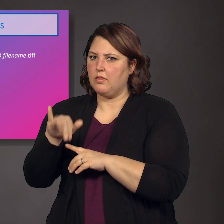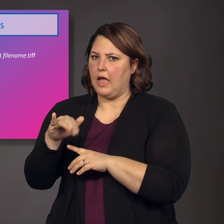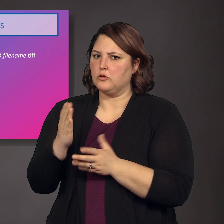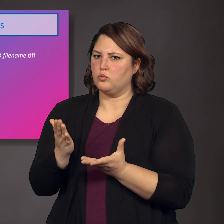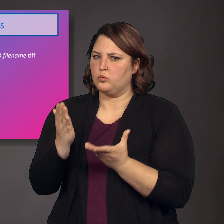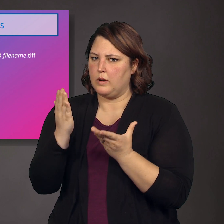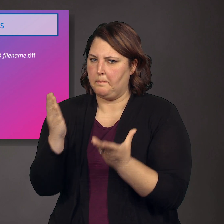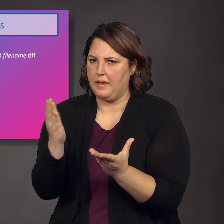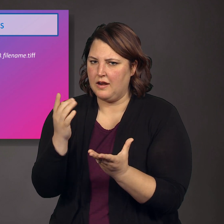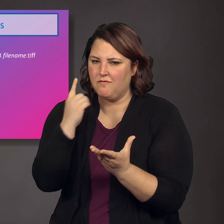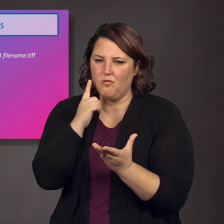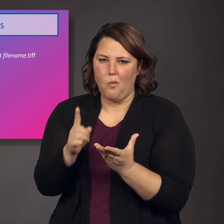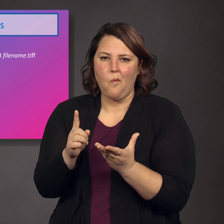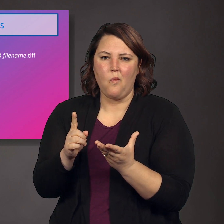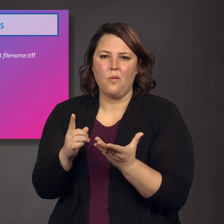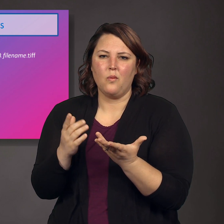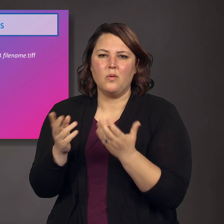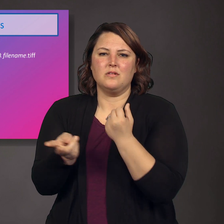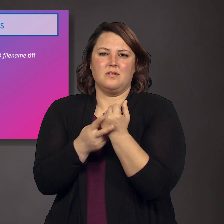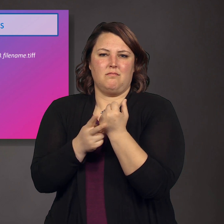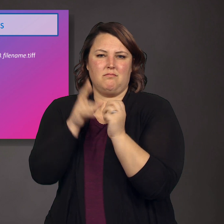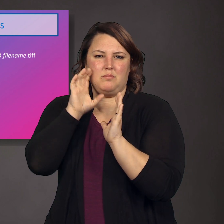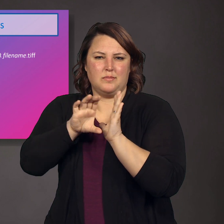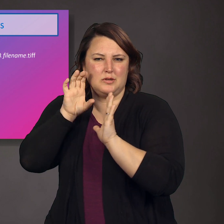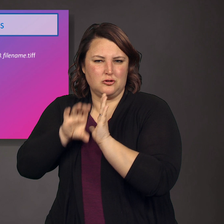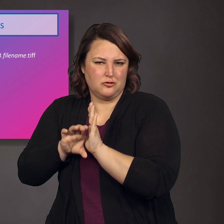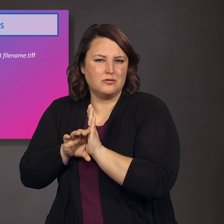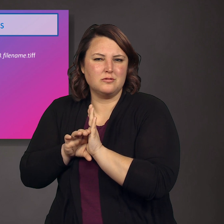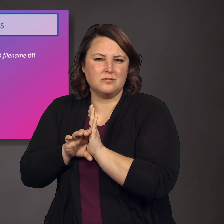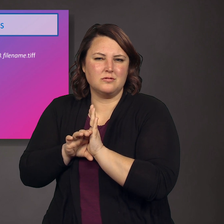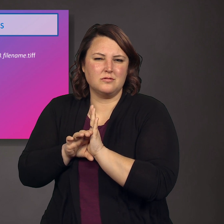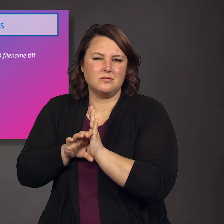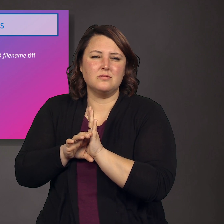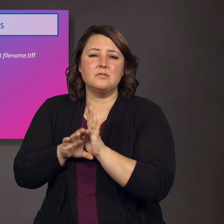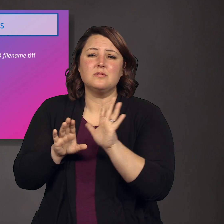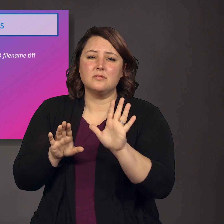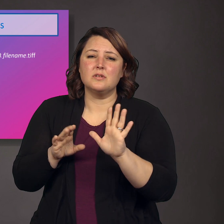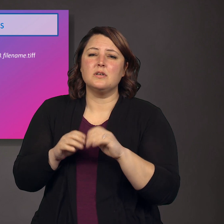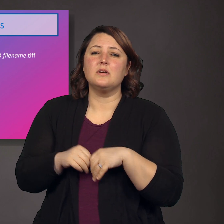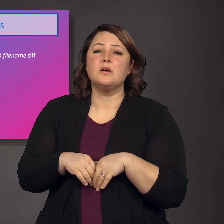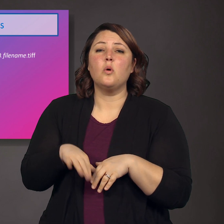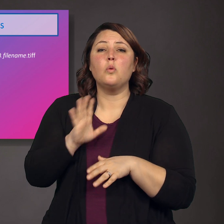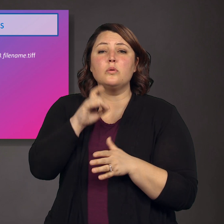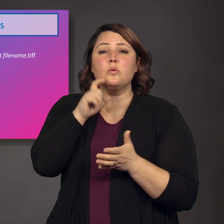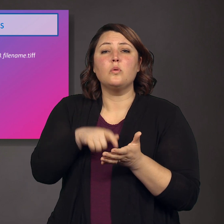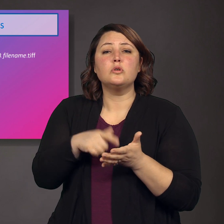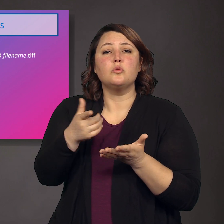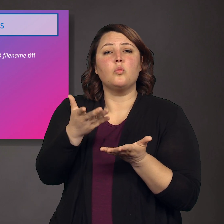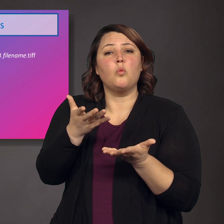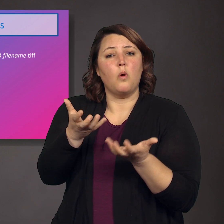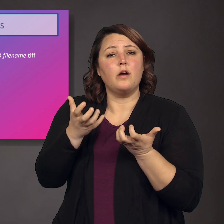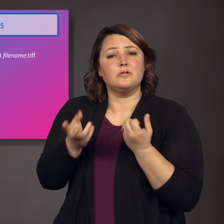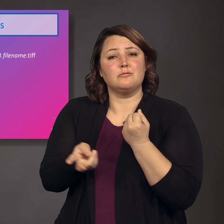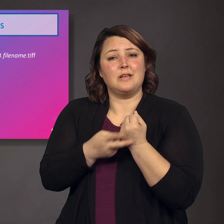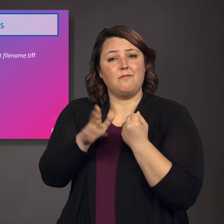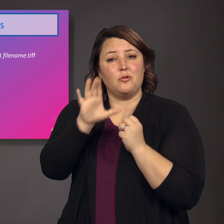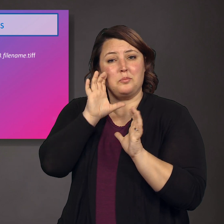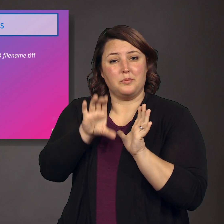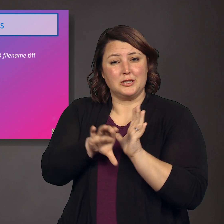form for saving your pictures. You'll probably find that you want to save your pictures in TIFF and